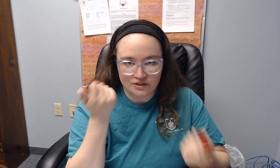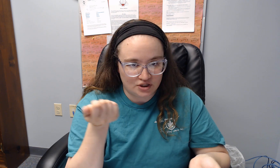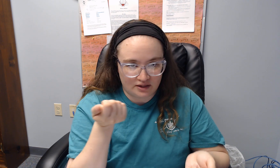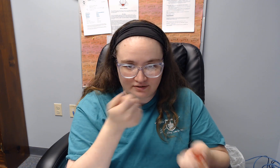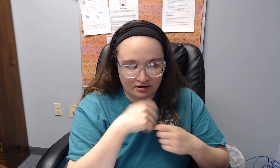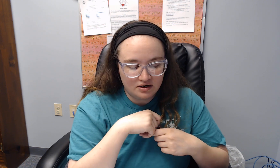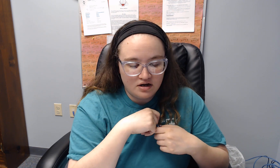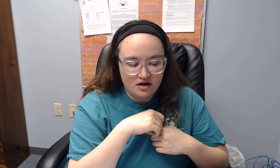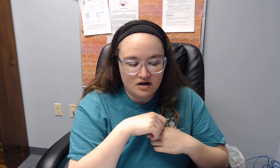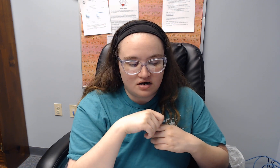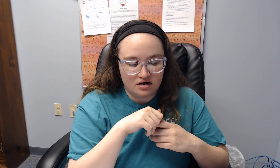other.